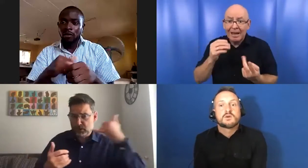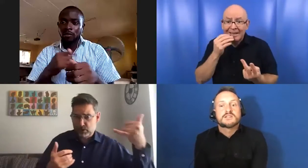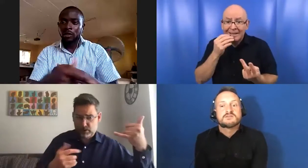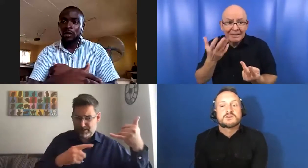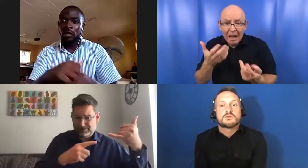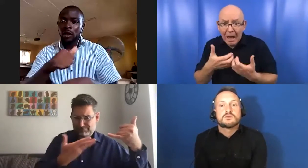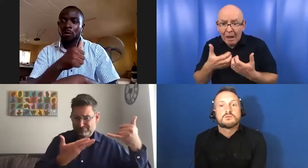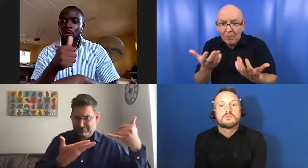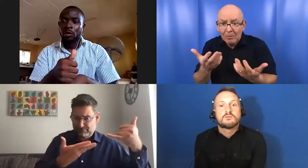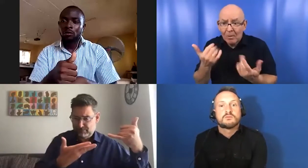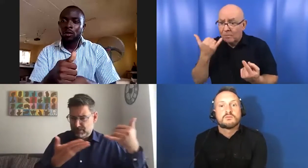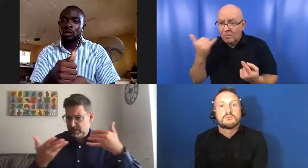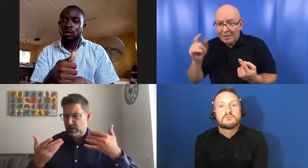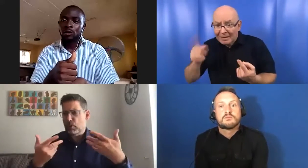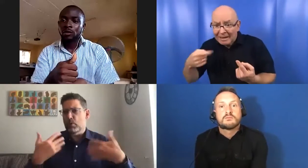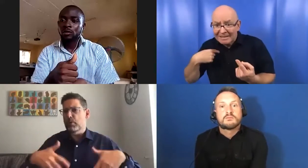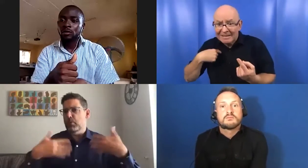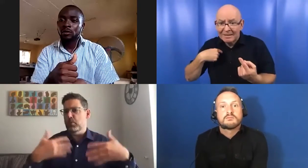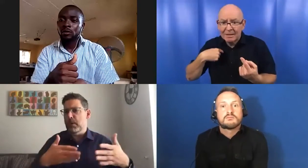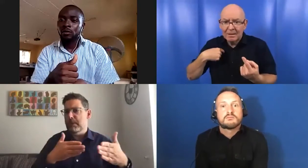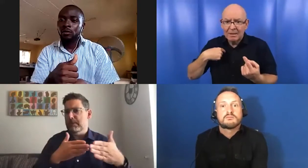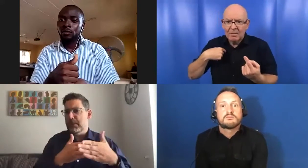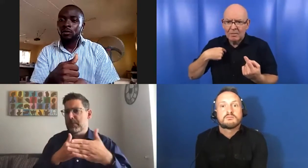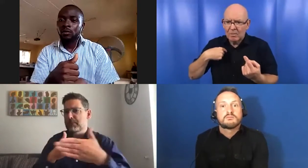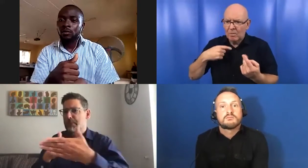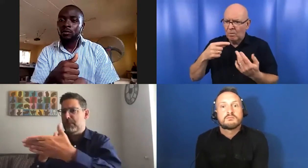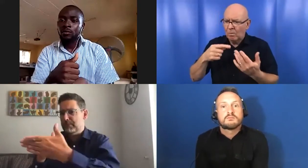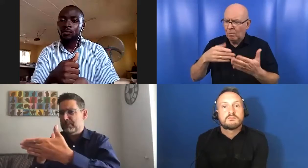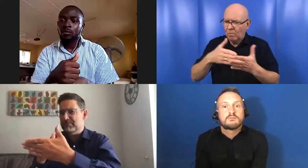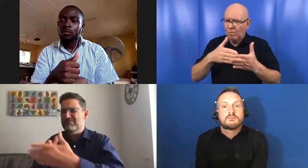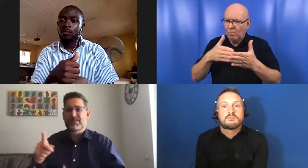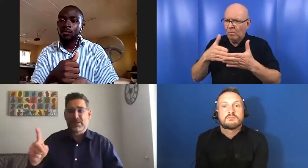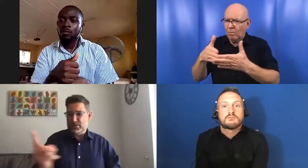farmers are quite land difficult. grabbing in the national park.